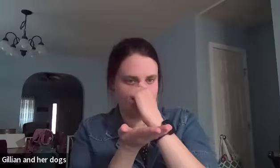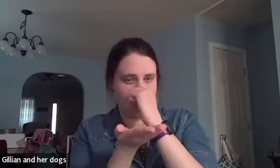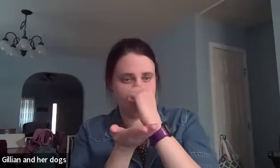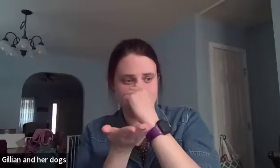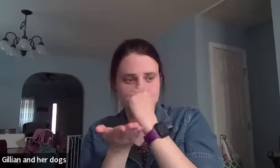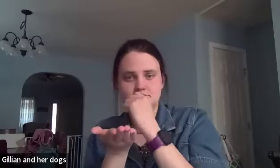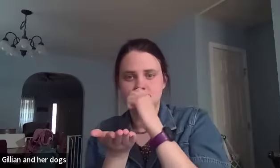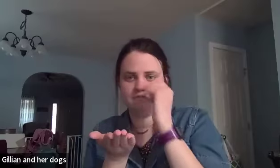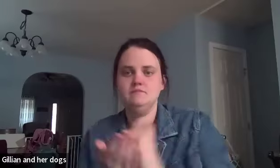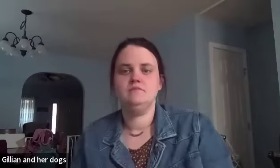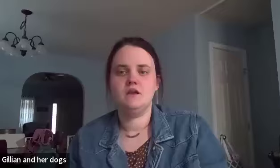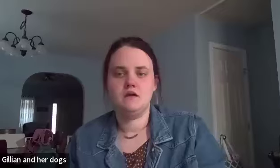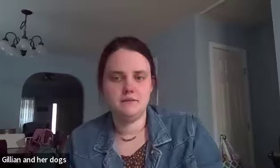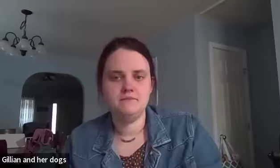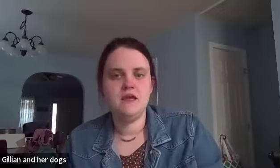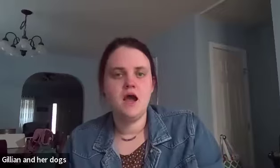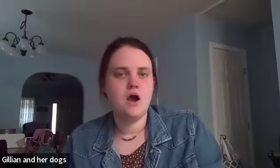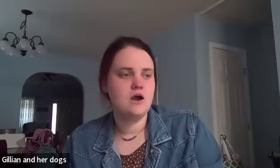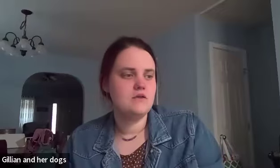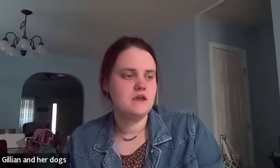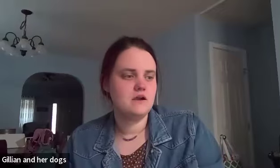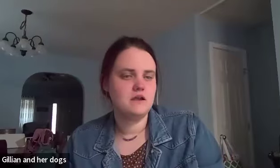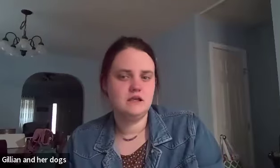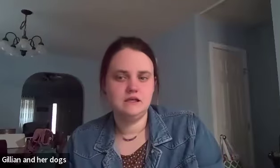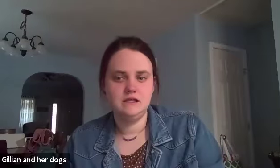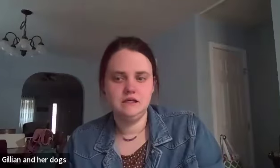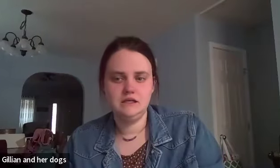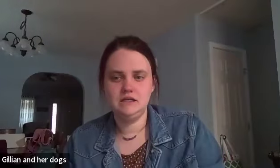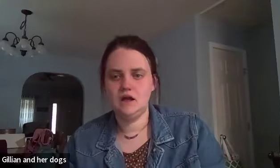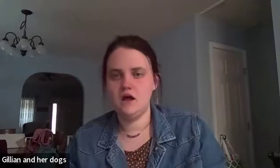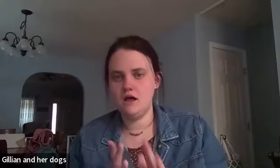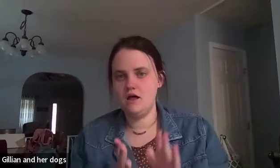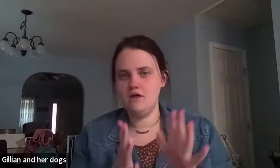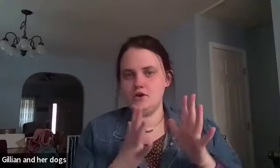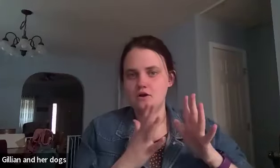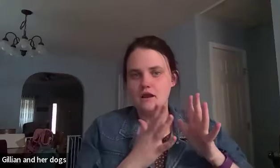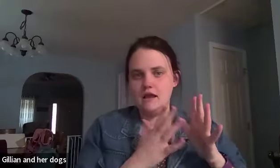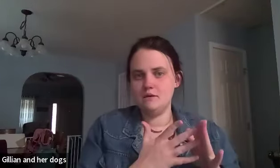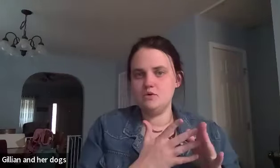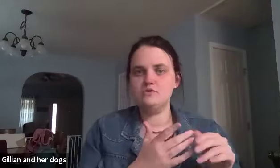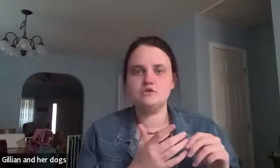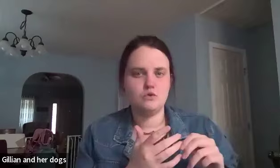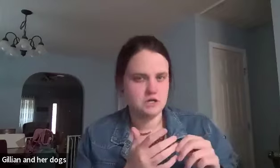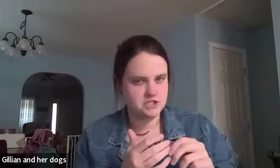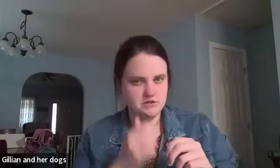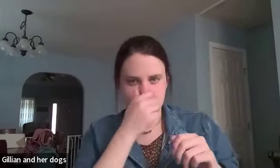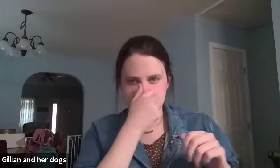Okay. All right. Are there any other animals or questions you guys